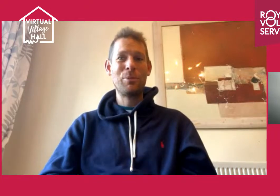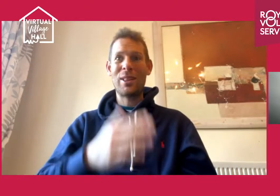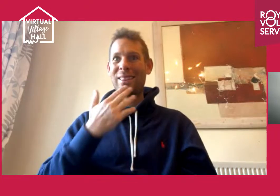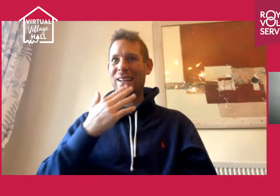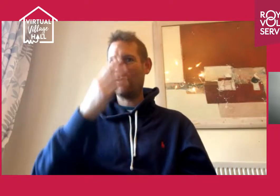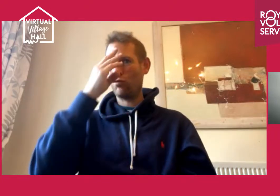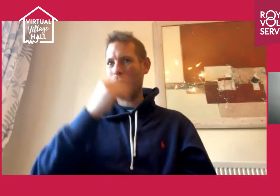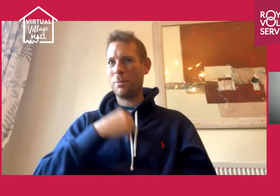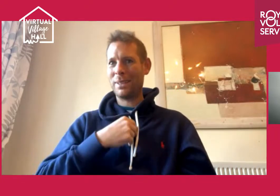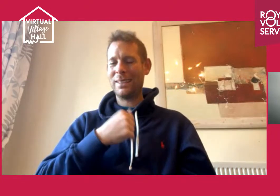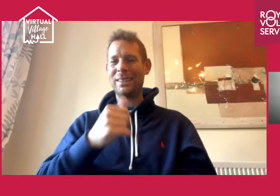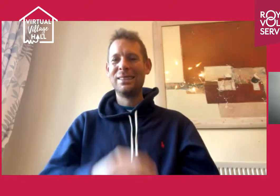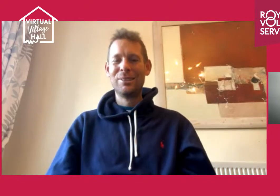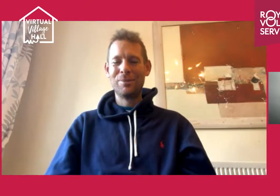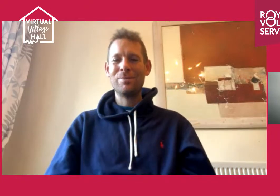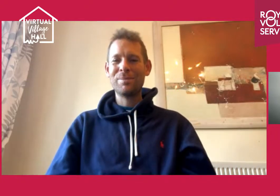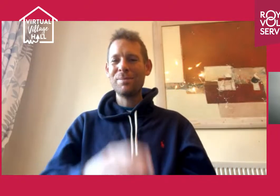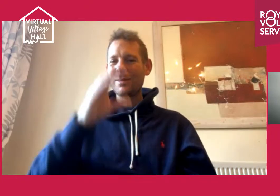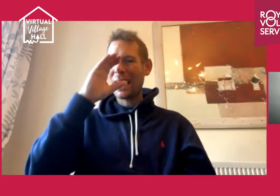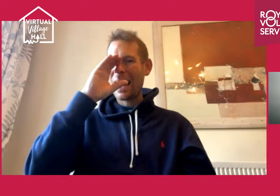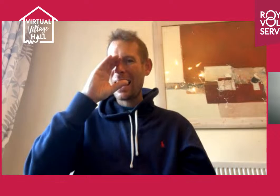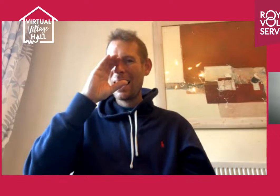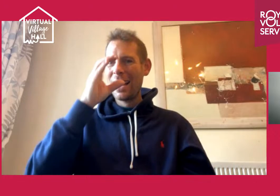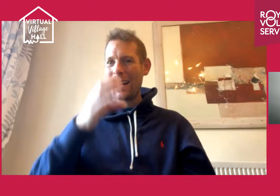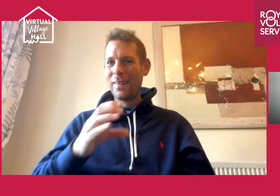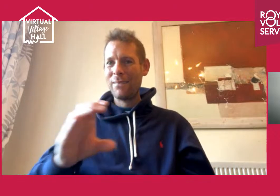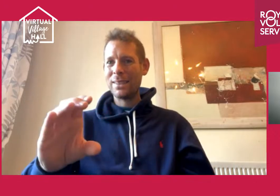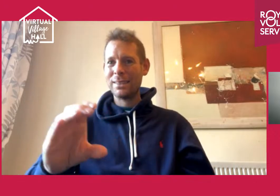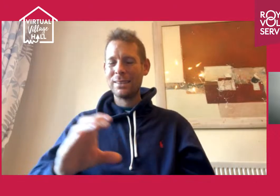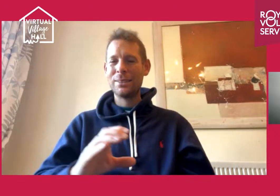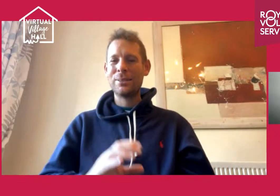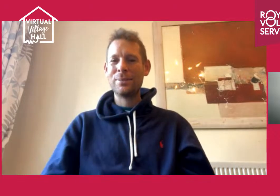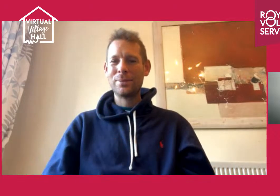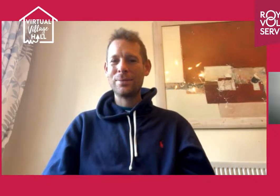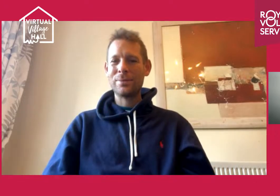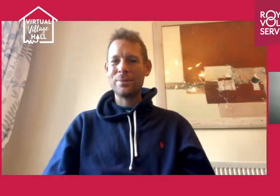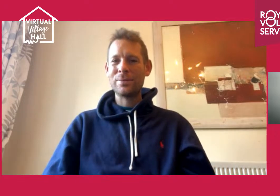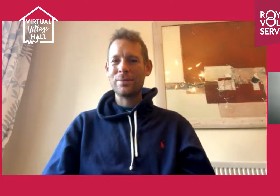Okay, so maybe I didn't repeat these. Thank you for reminding me again. So that's elephant,